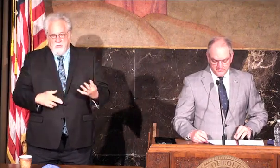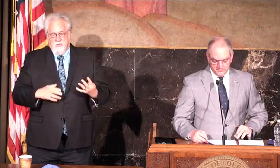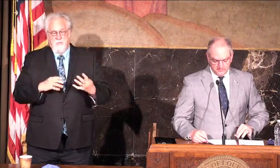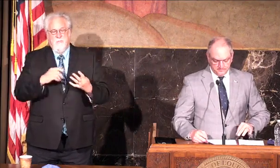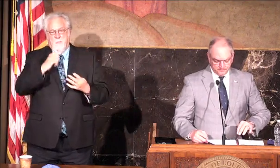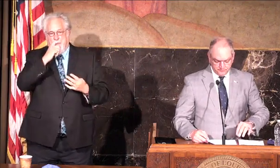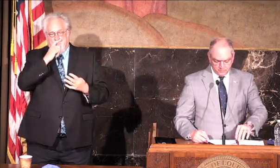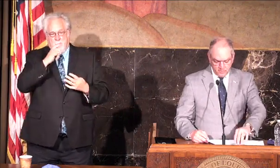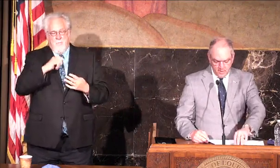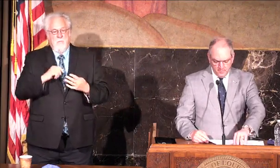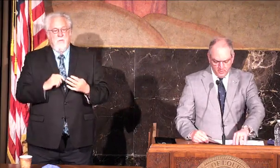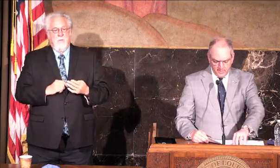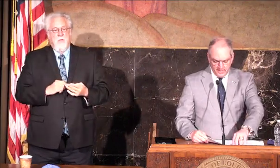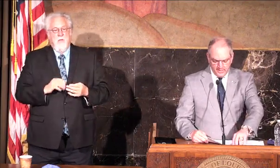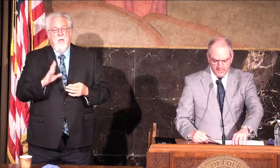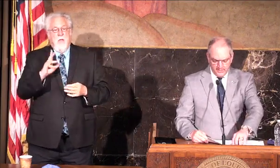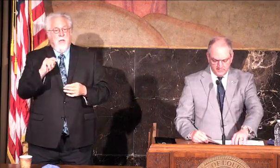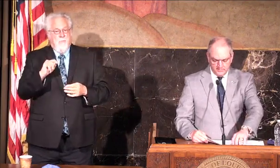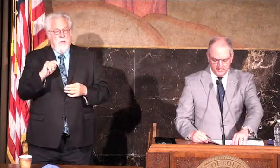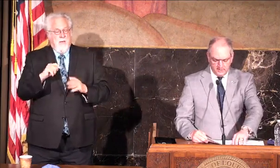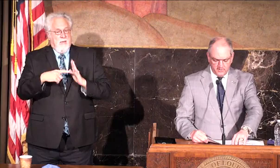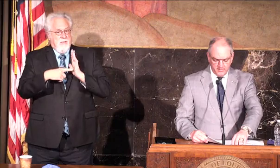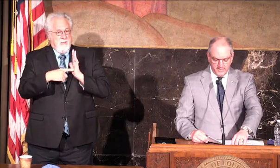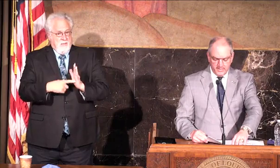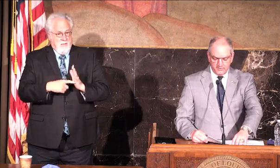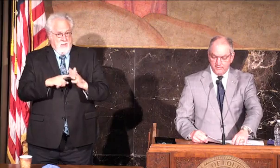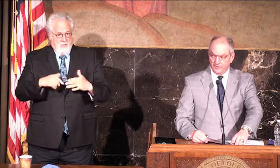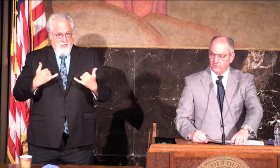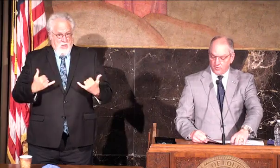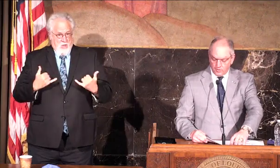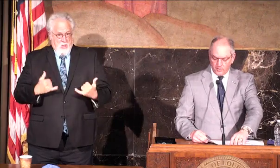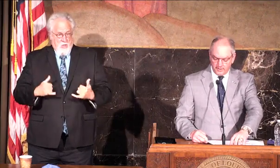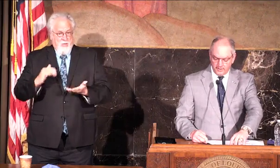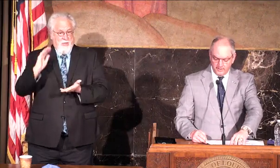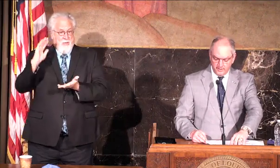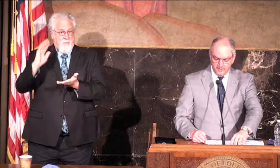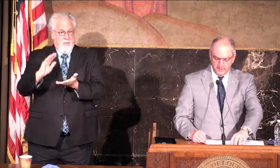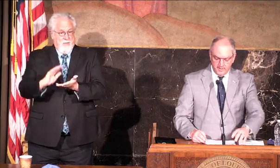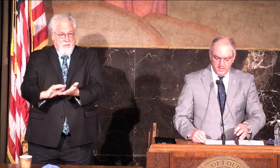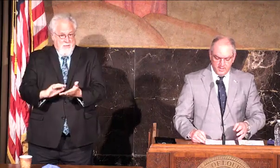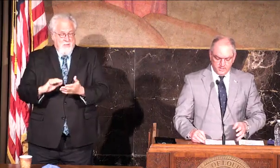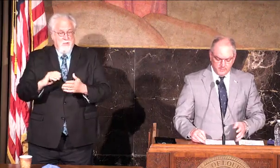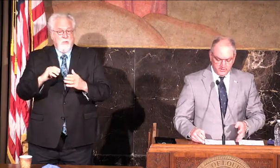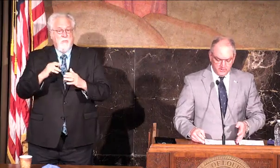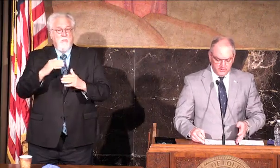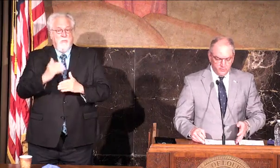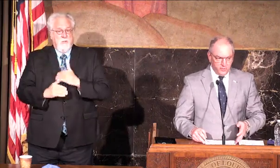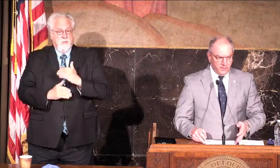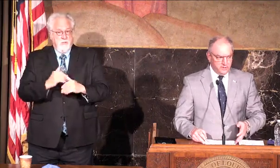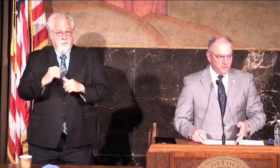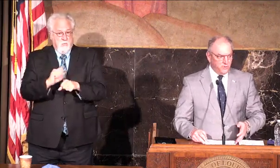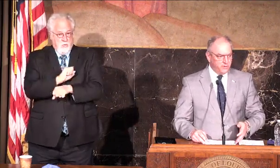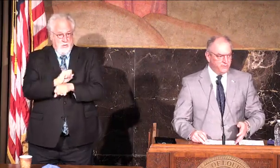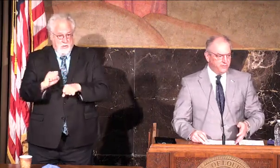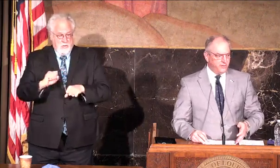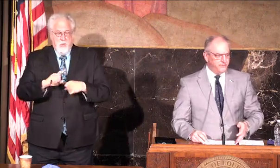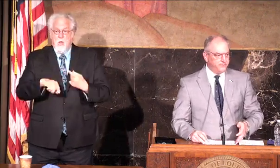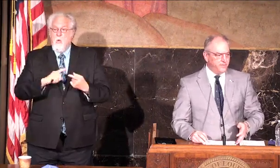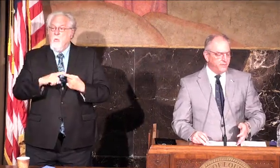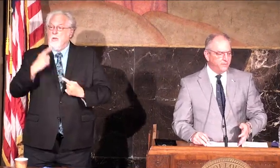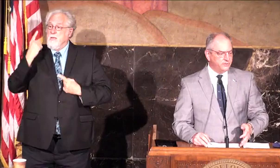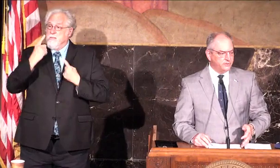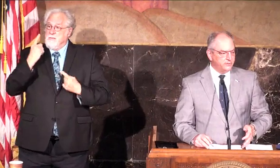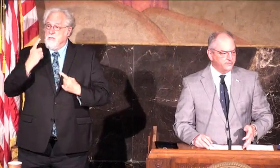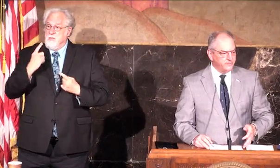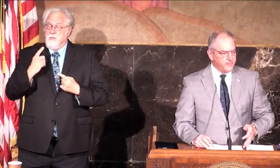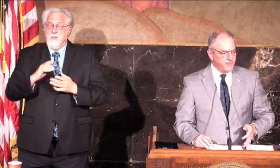mitigation measures. But what it indicates is that the current mitigation measures are working, especially when you consider